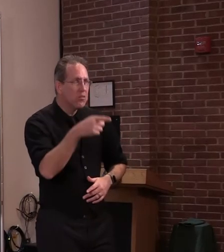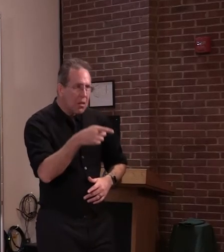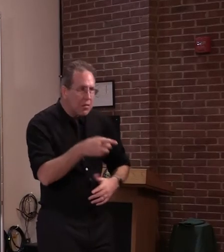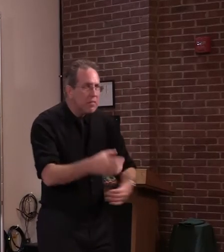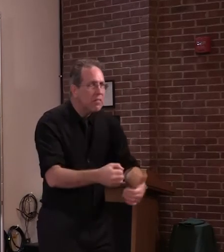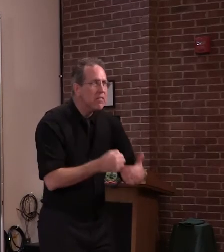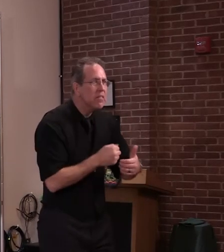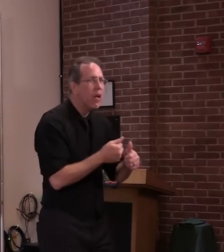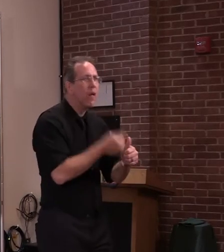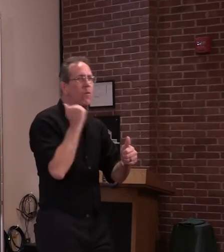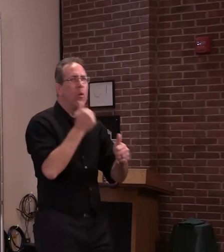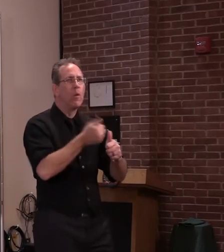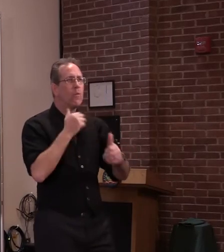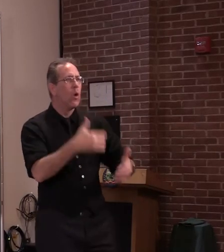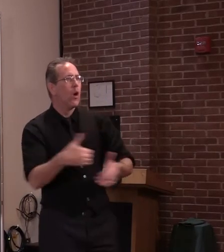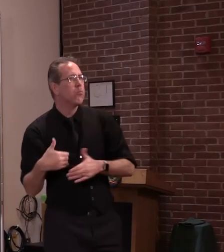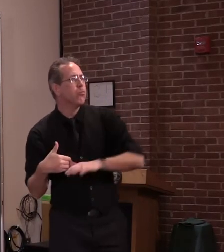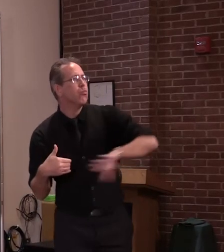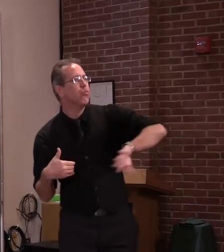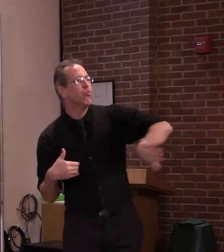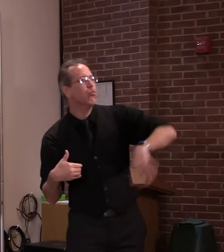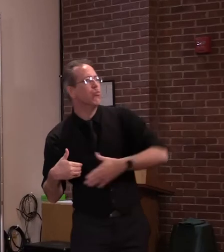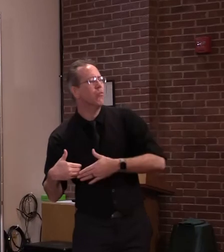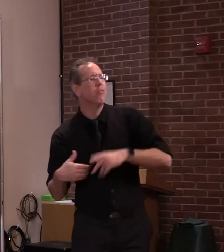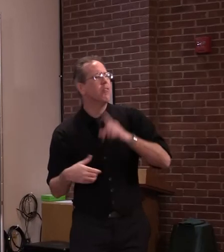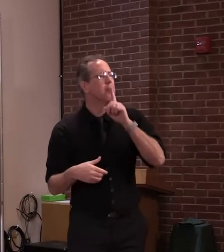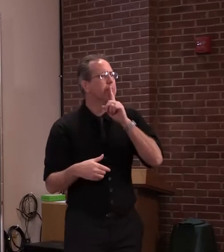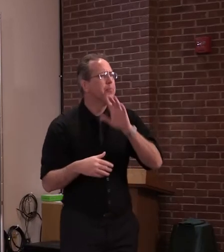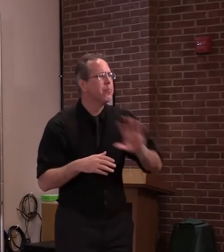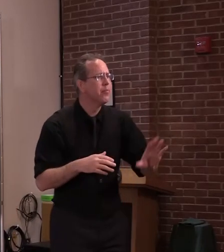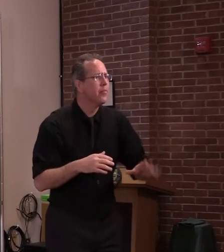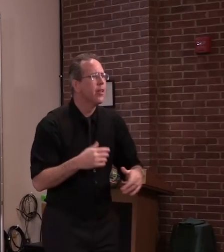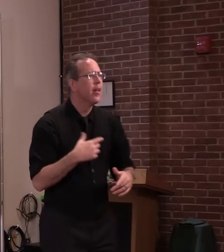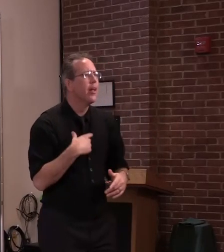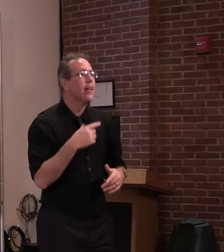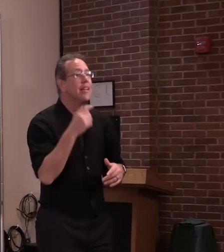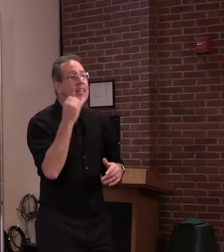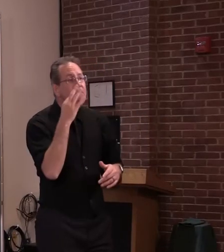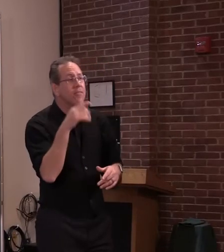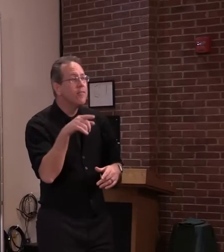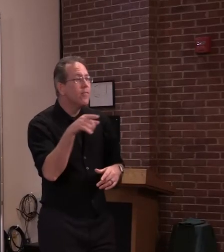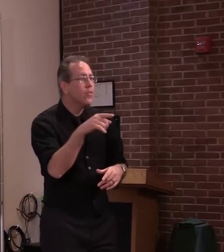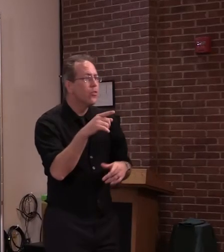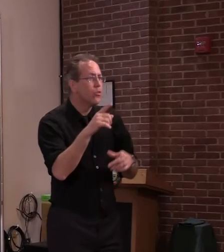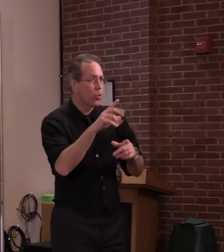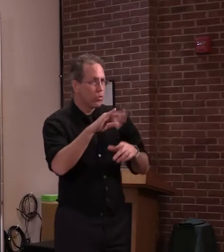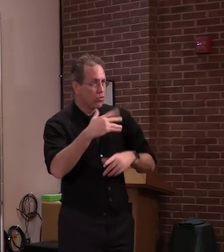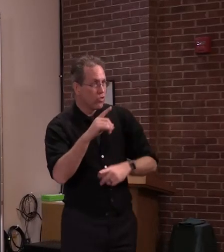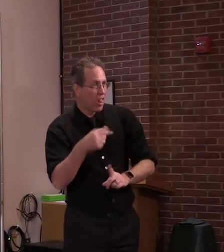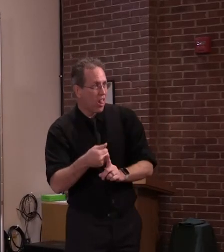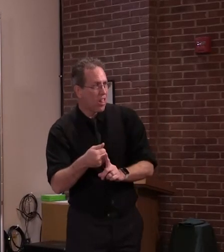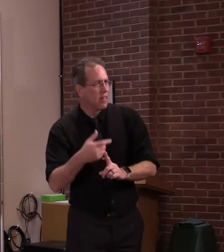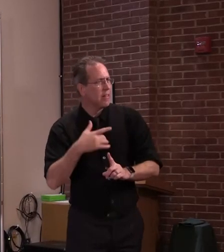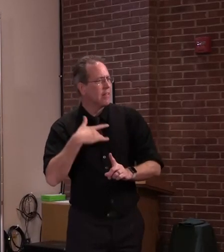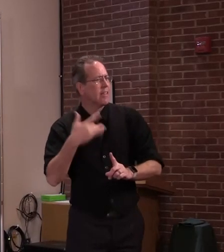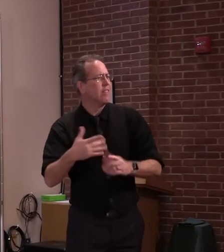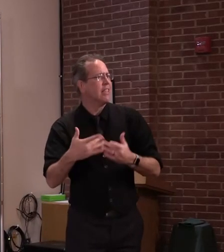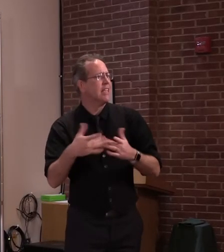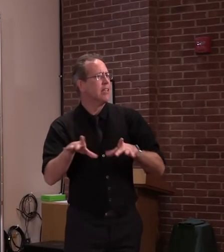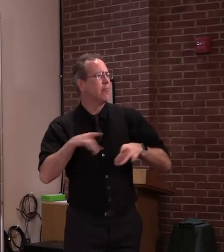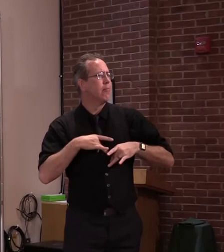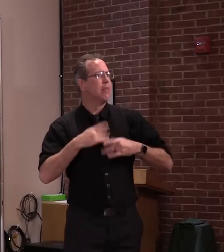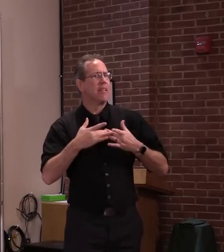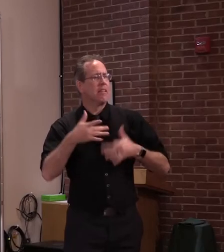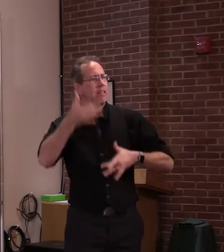family that that has to do that anyway to avoid flu and RSV, then in that case, yes.